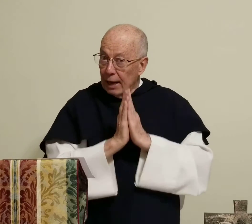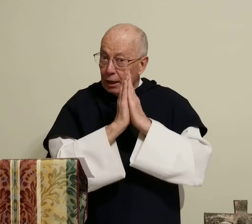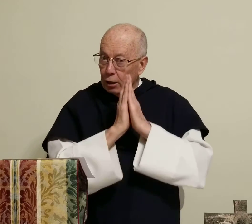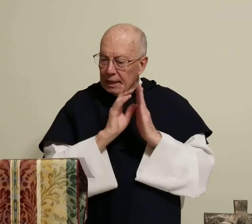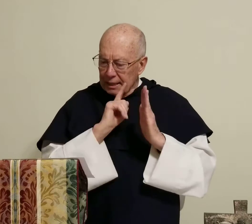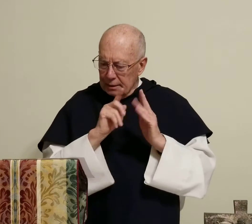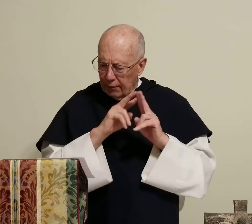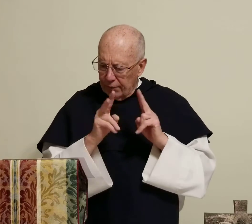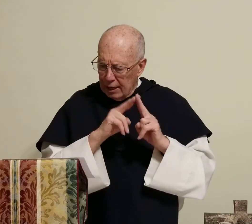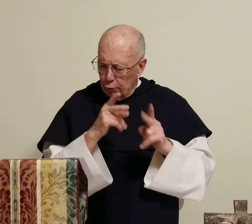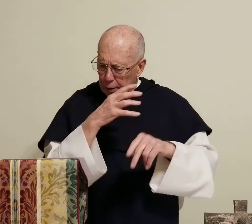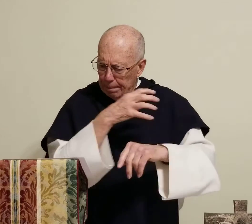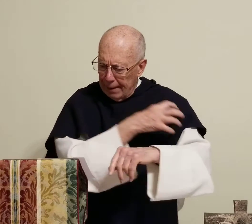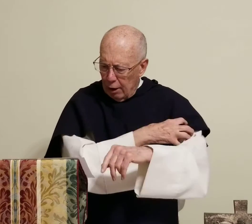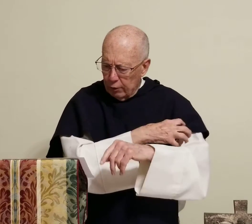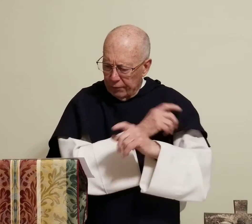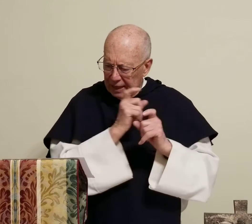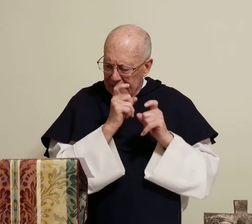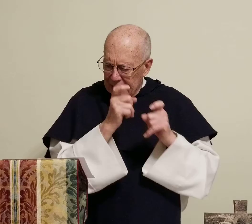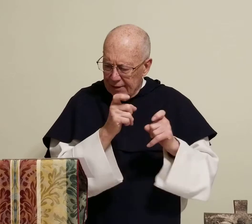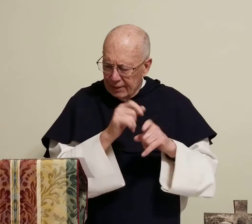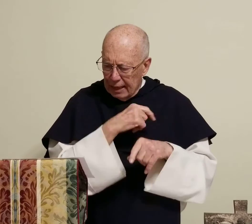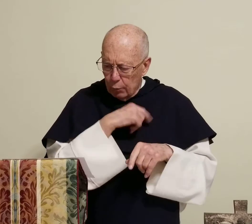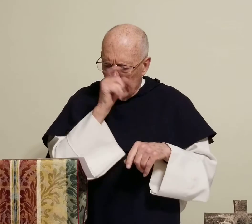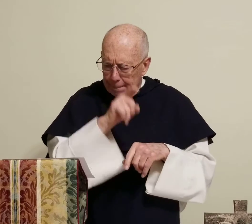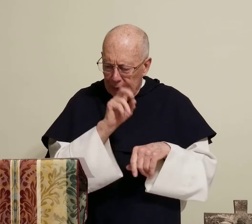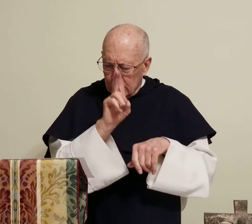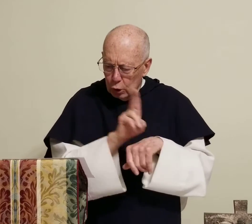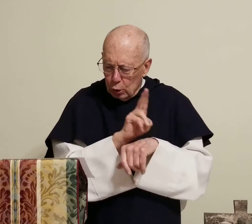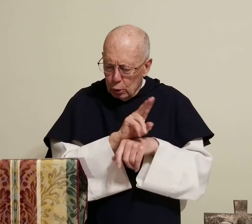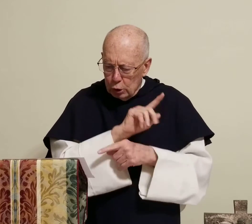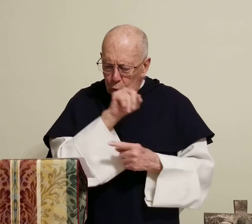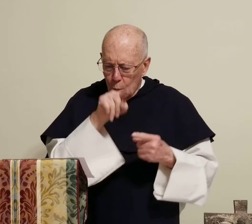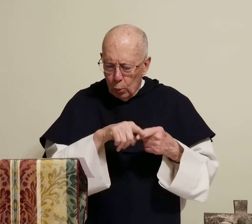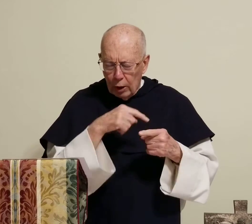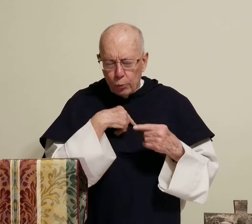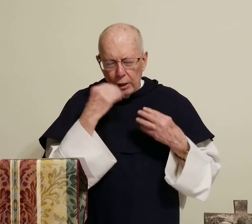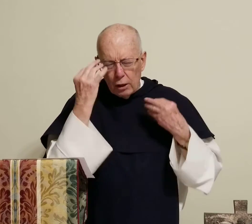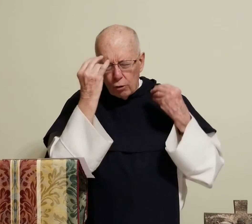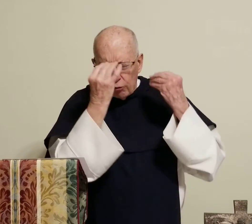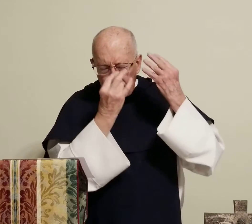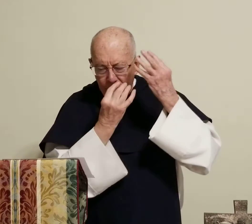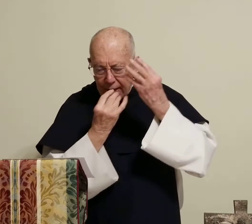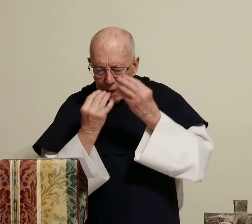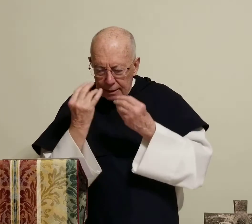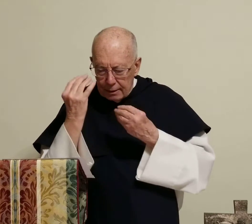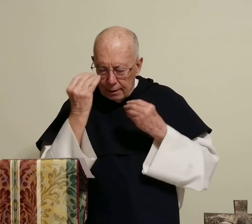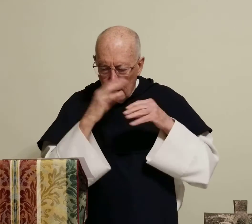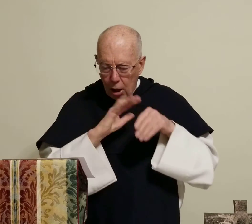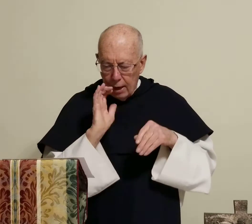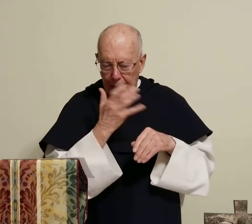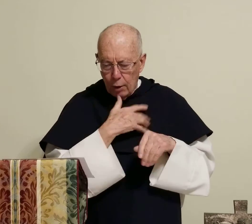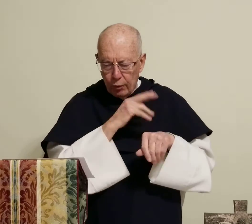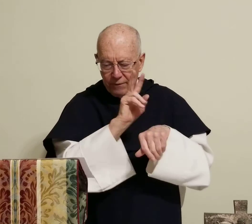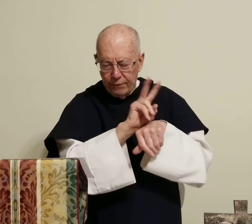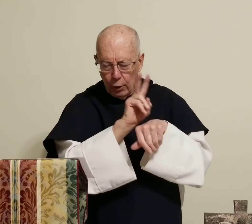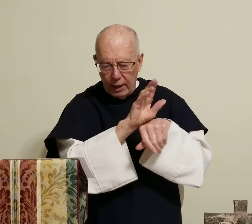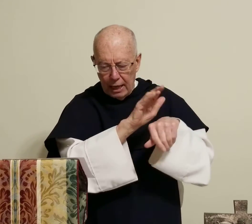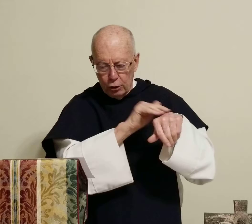Prayer is a powerful that we must use when we reflect on our